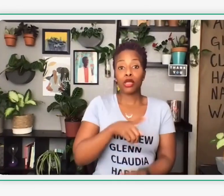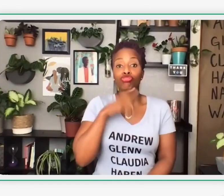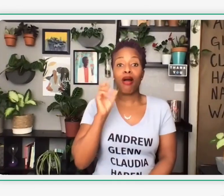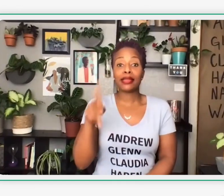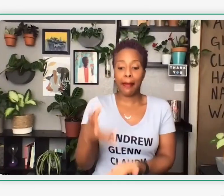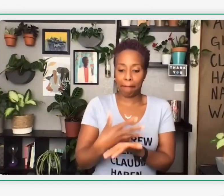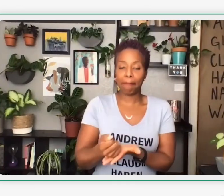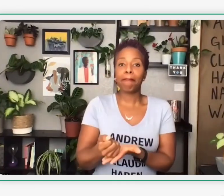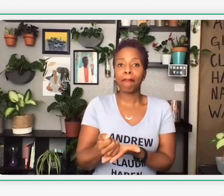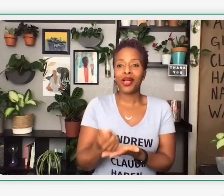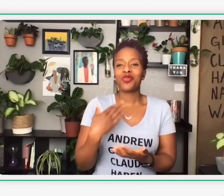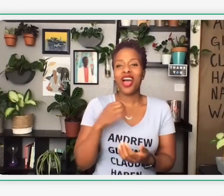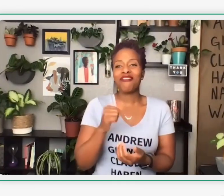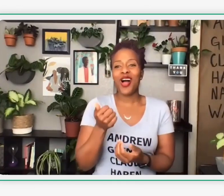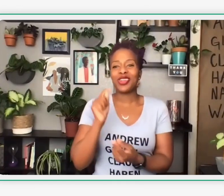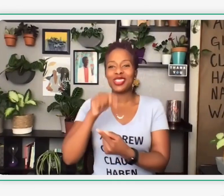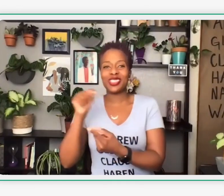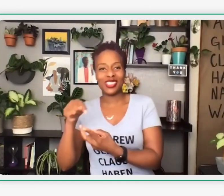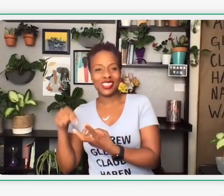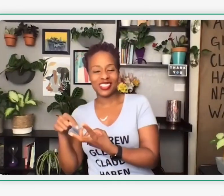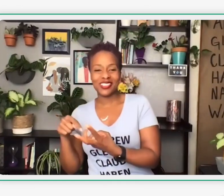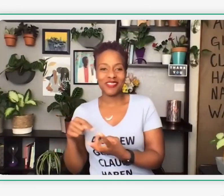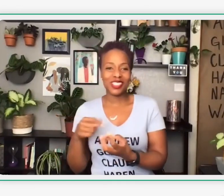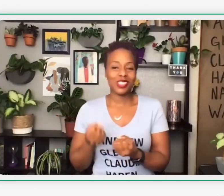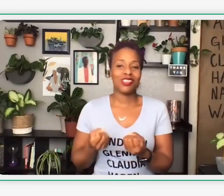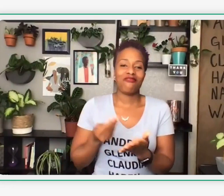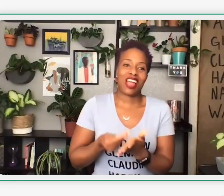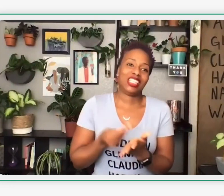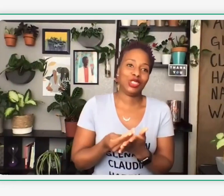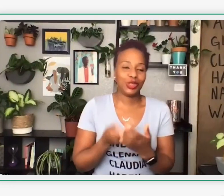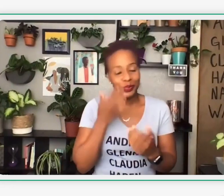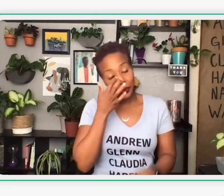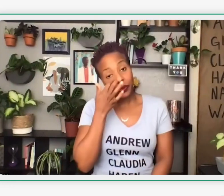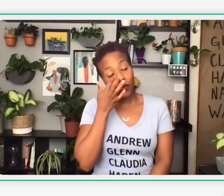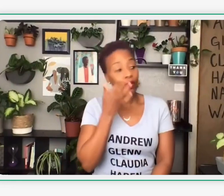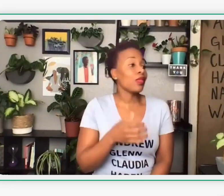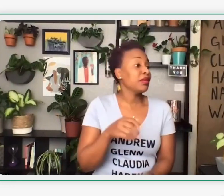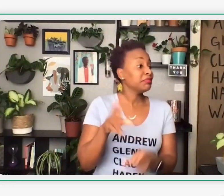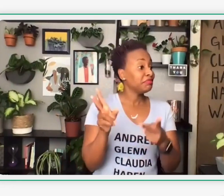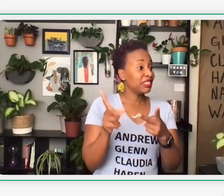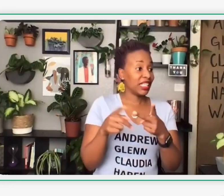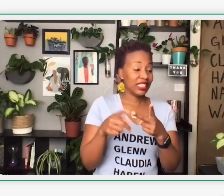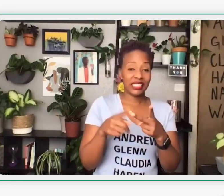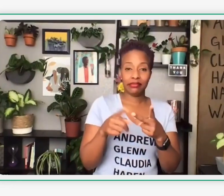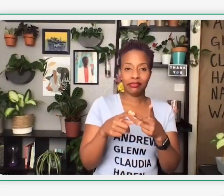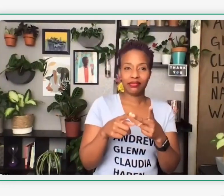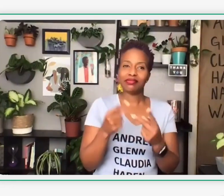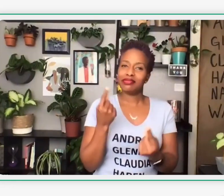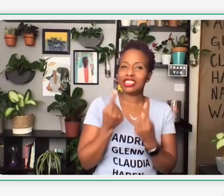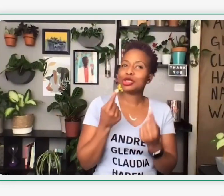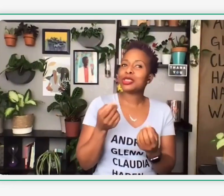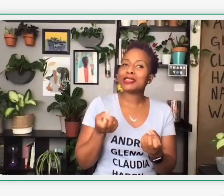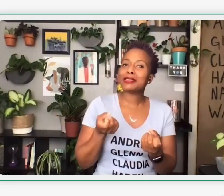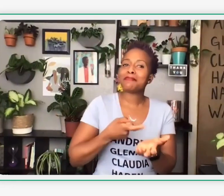so that if one option dries out, you can rely on your other options that you already have set up.